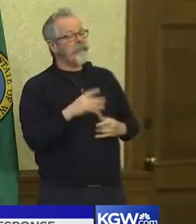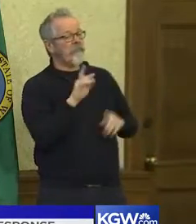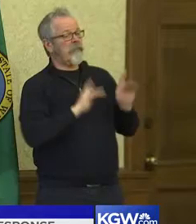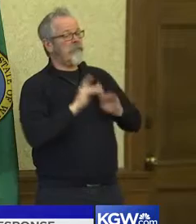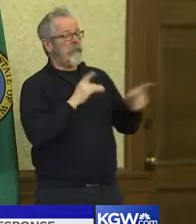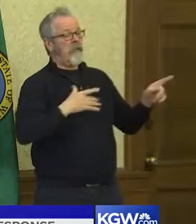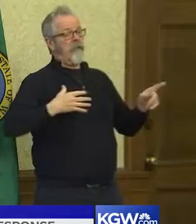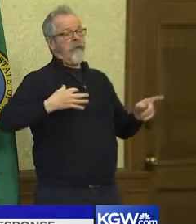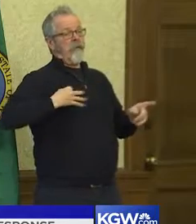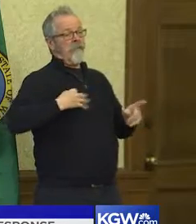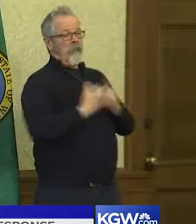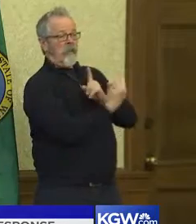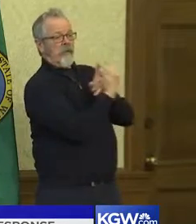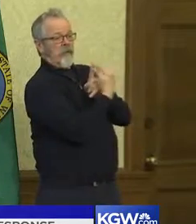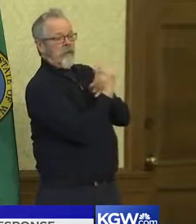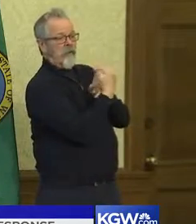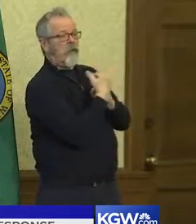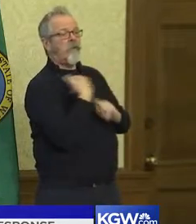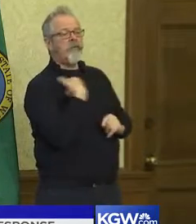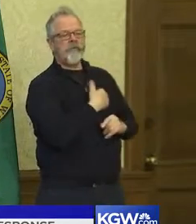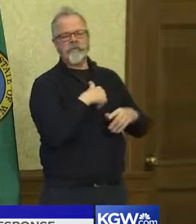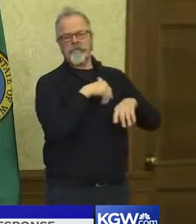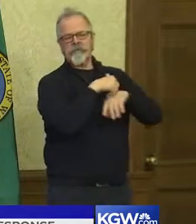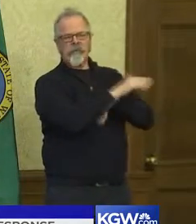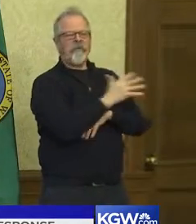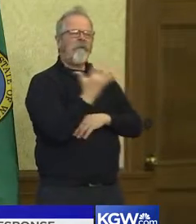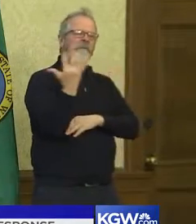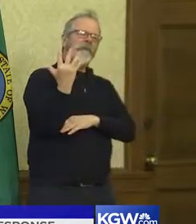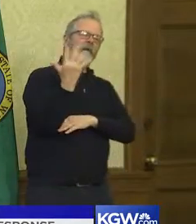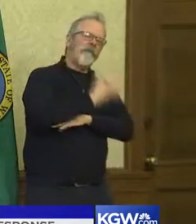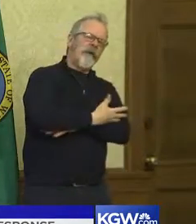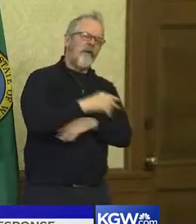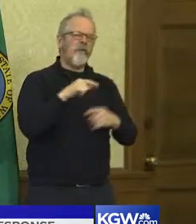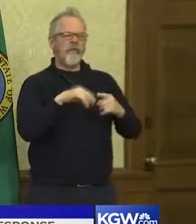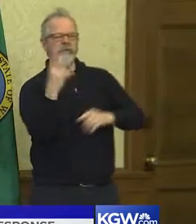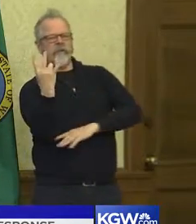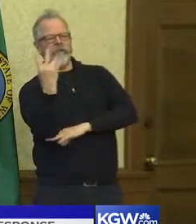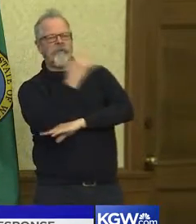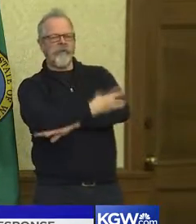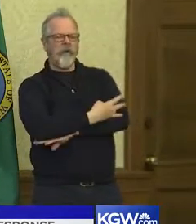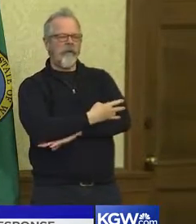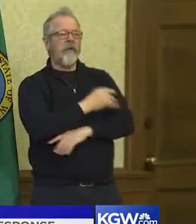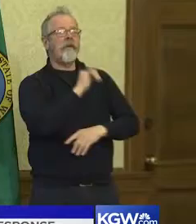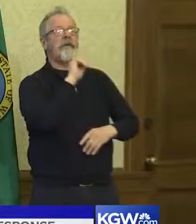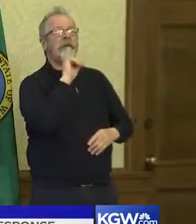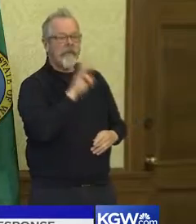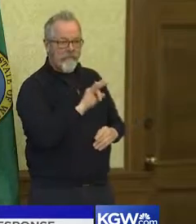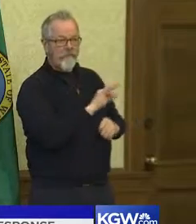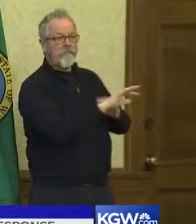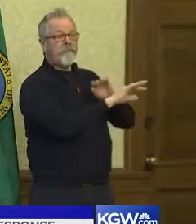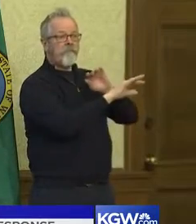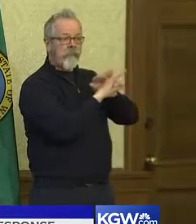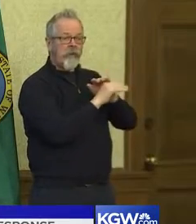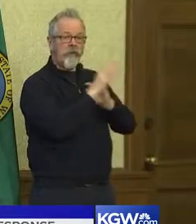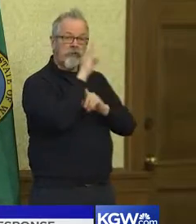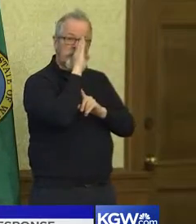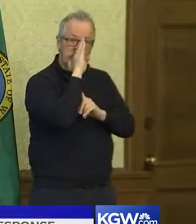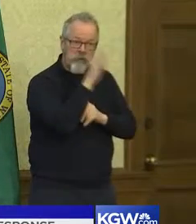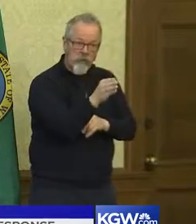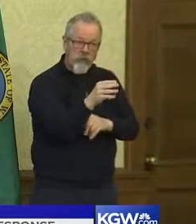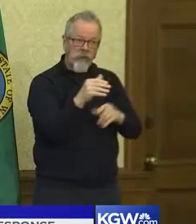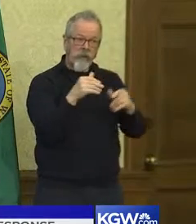doing direct deposit, we get them their money within 24 to 48 hours. So the good news is that will start including